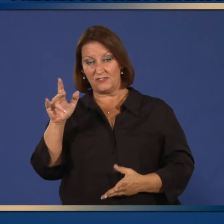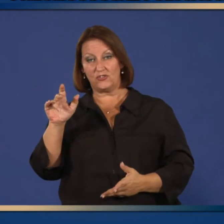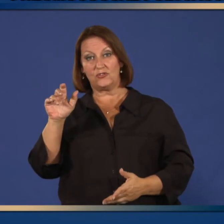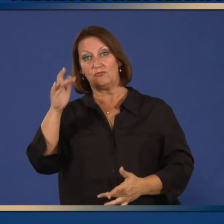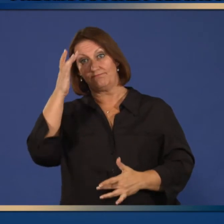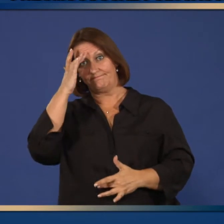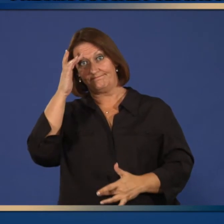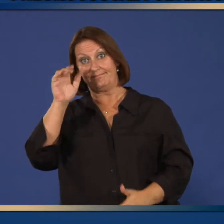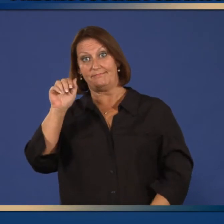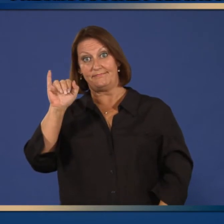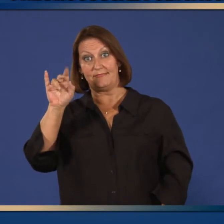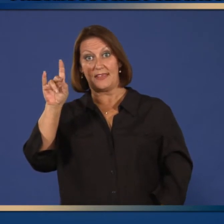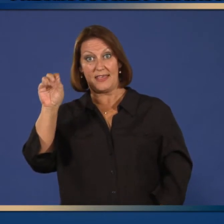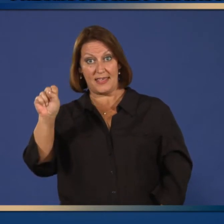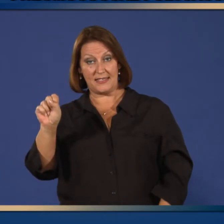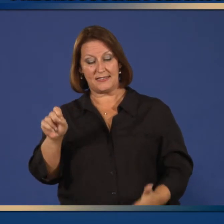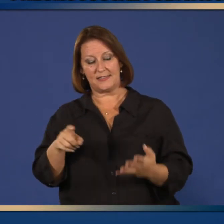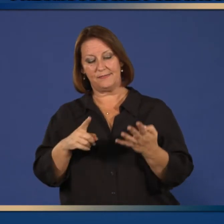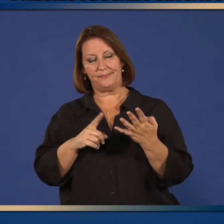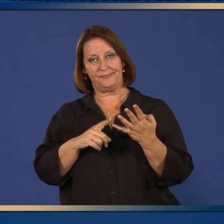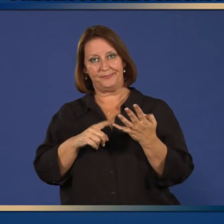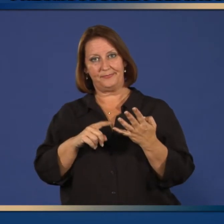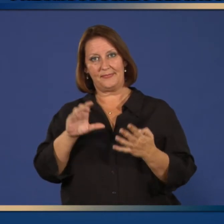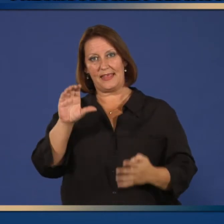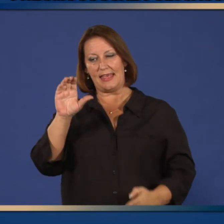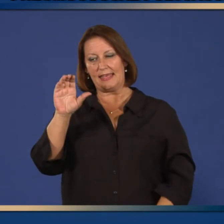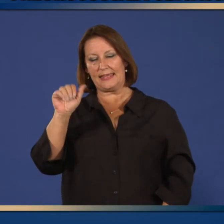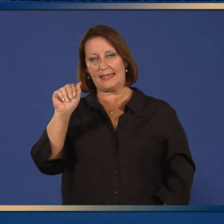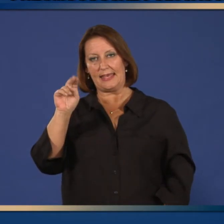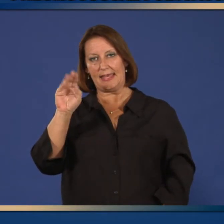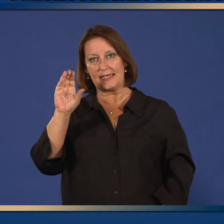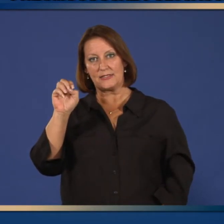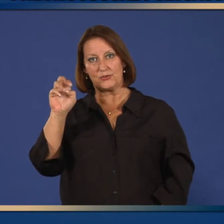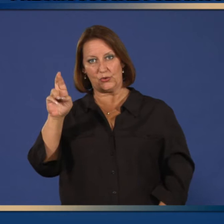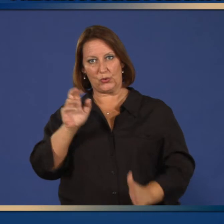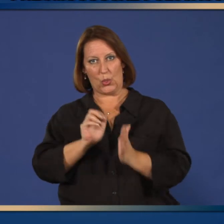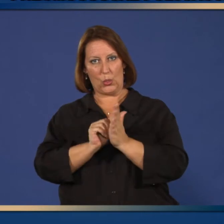have HIV infection or AIDS,